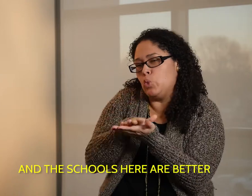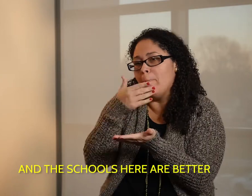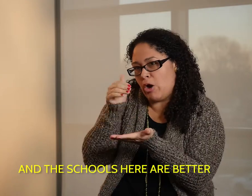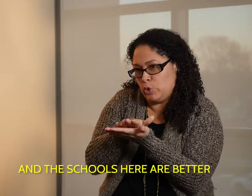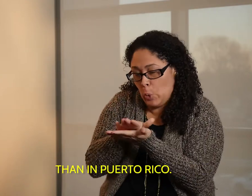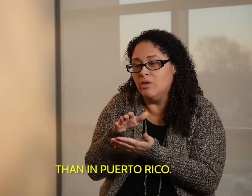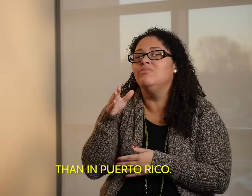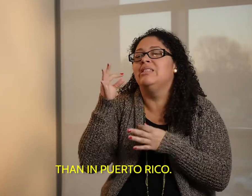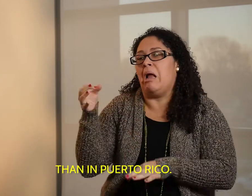are better than in Puerto Rico.